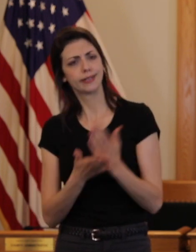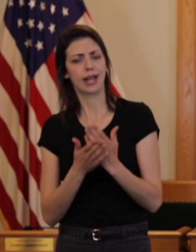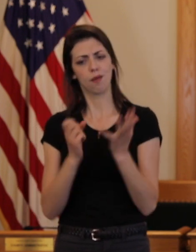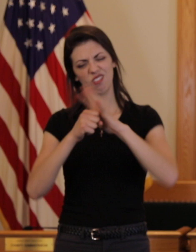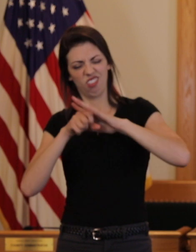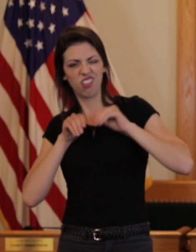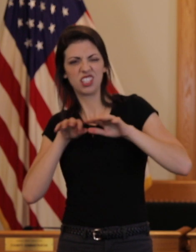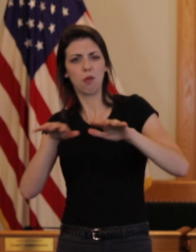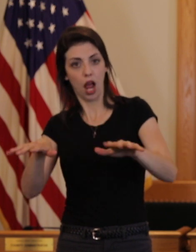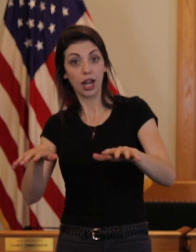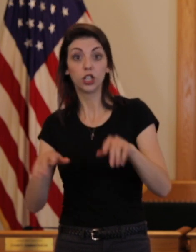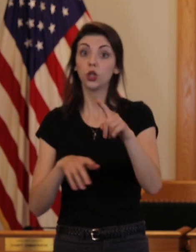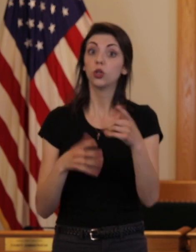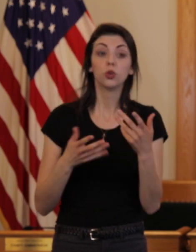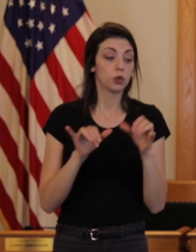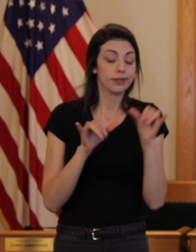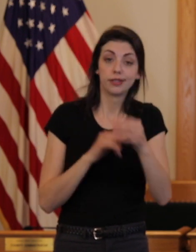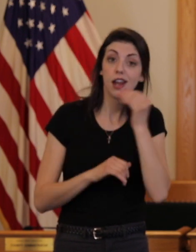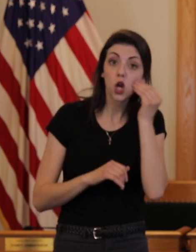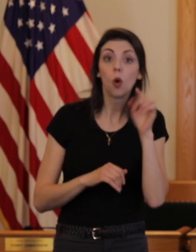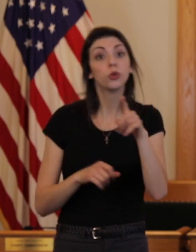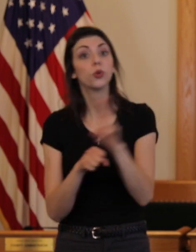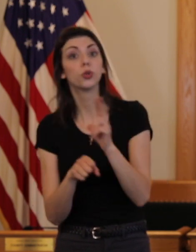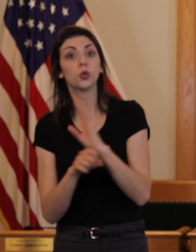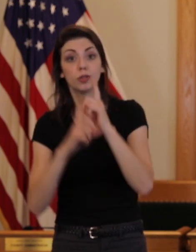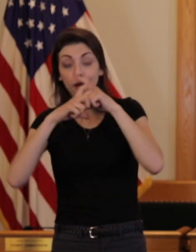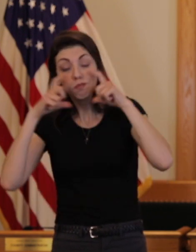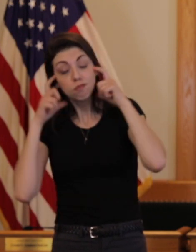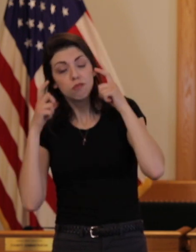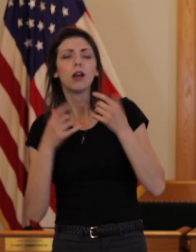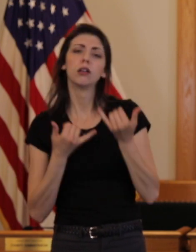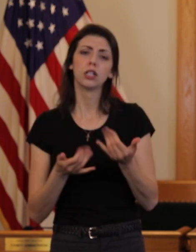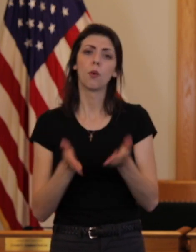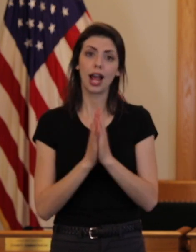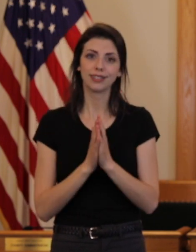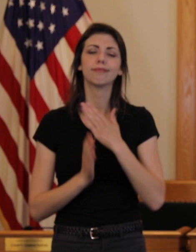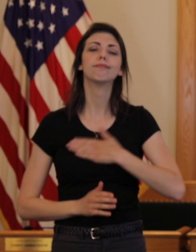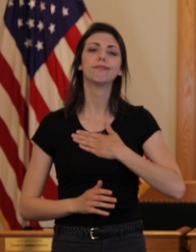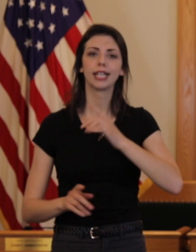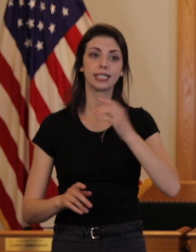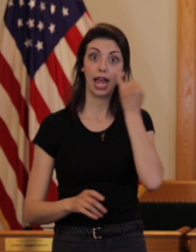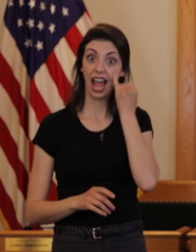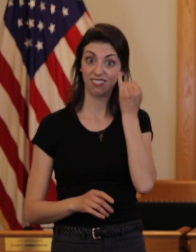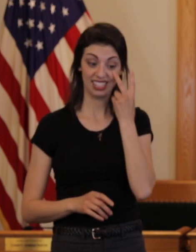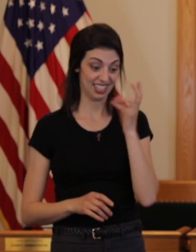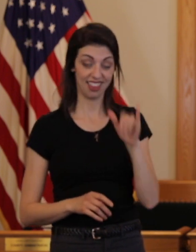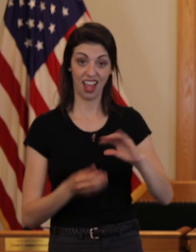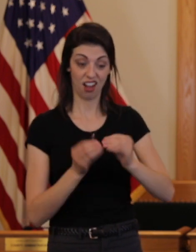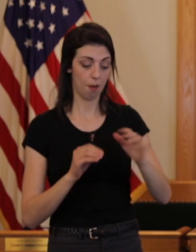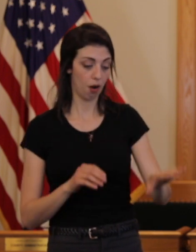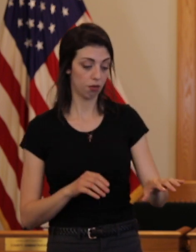COVID-19. You've stayed home, you're wearing masks. Now we ask you to please answer the phone. Remember, we are part